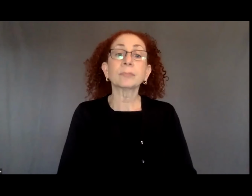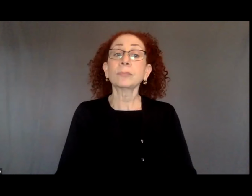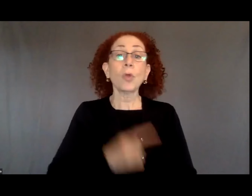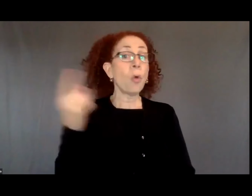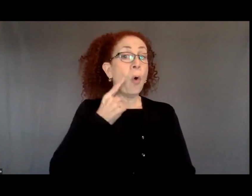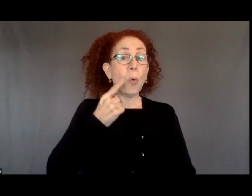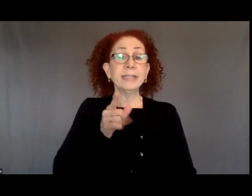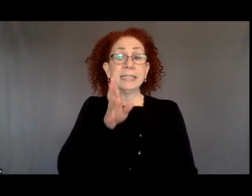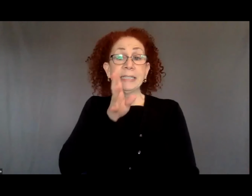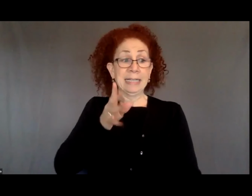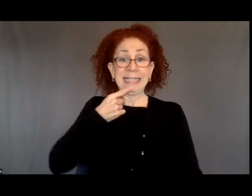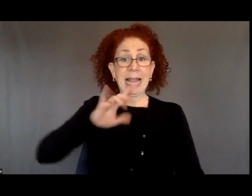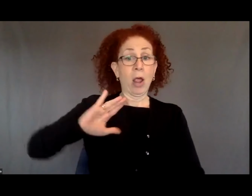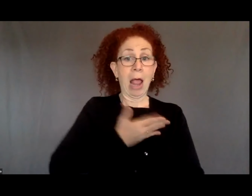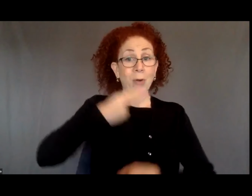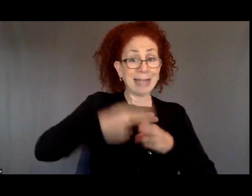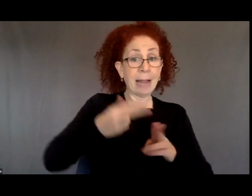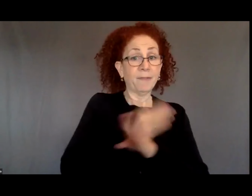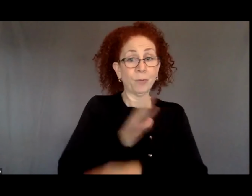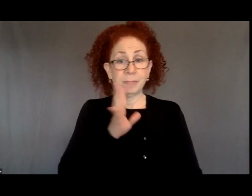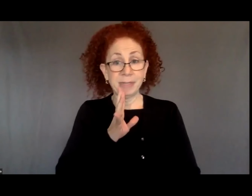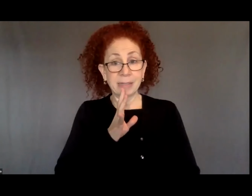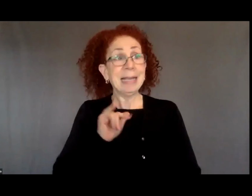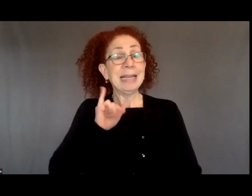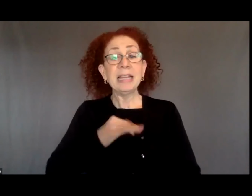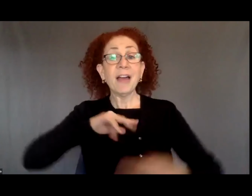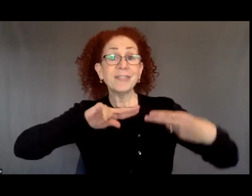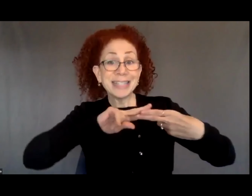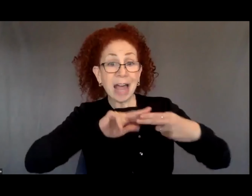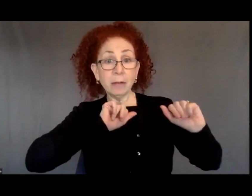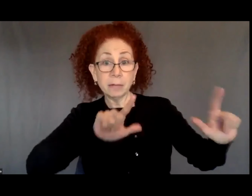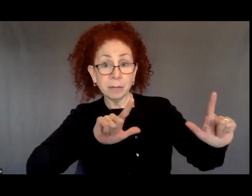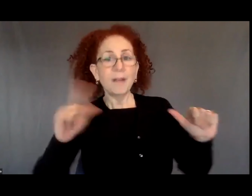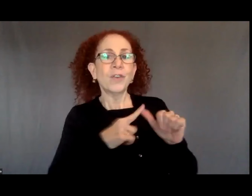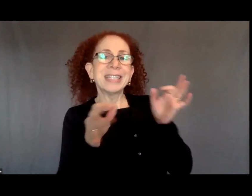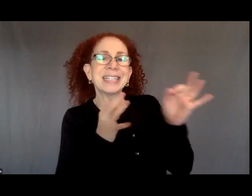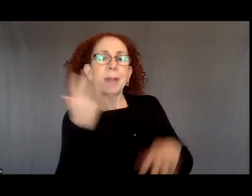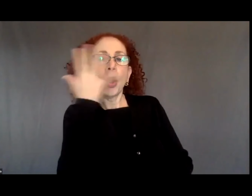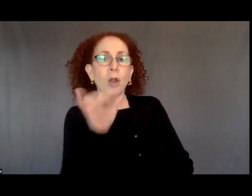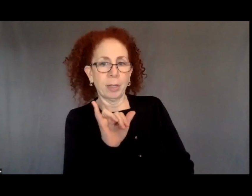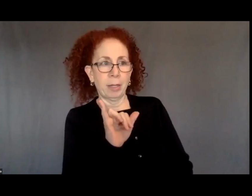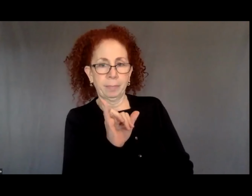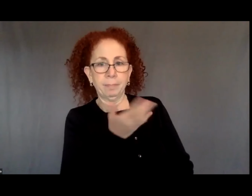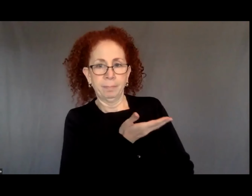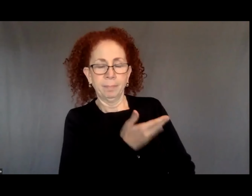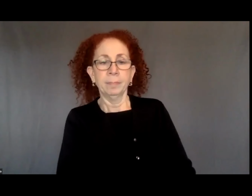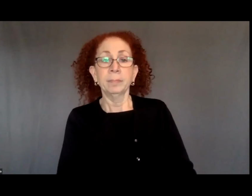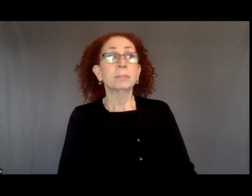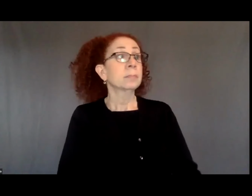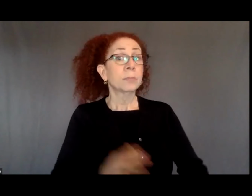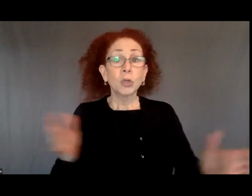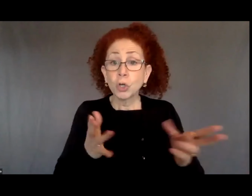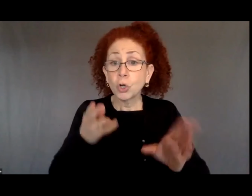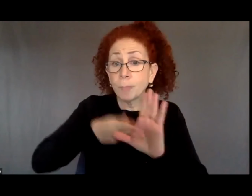name before we speak. And if a speaker shows a slide, they will describe and explain what is on the slide. We encourage participants